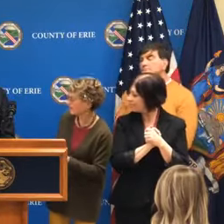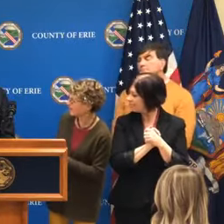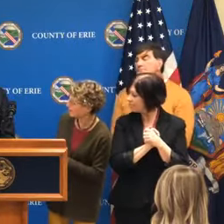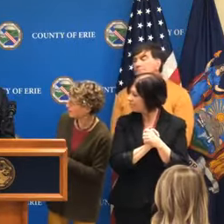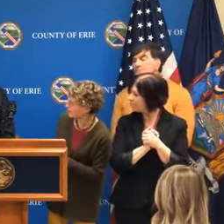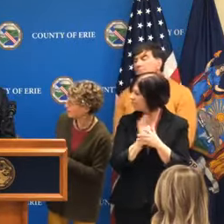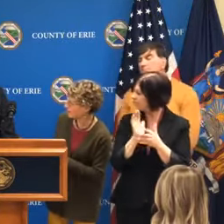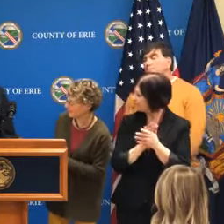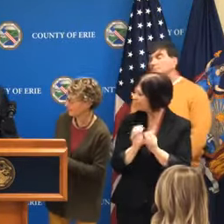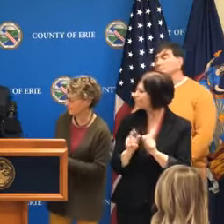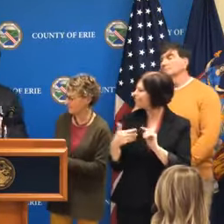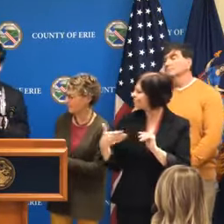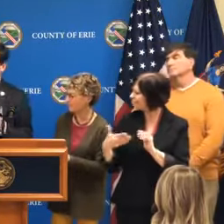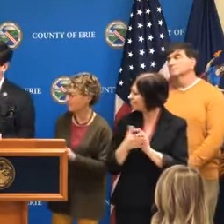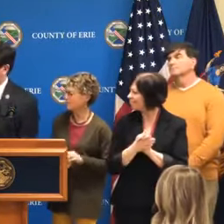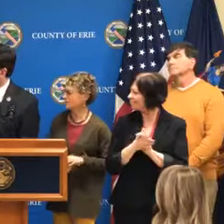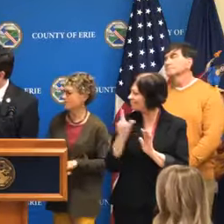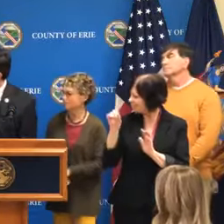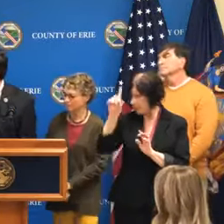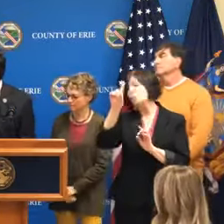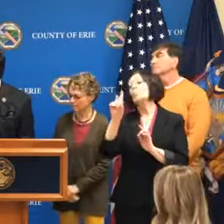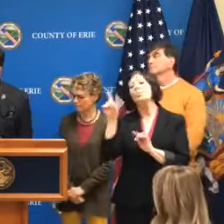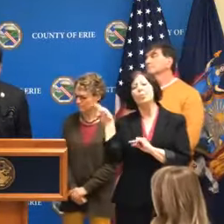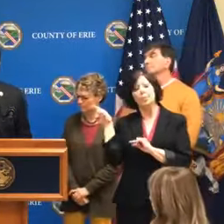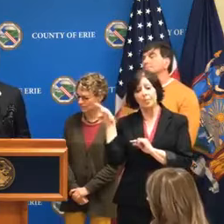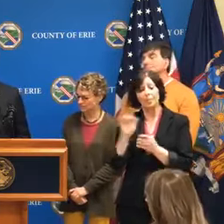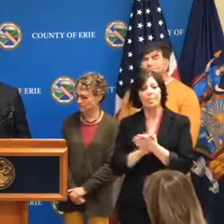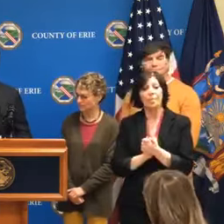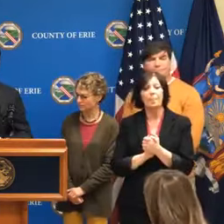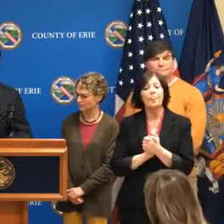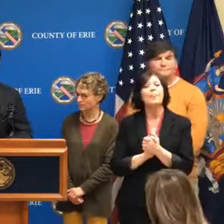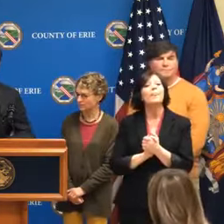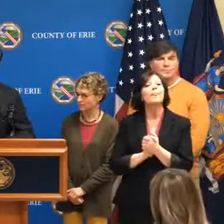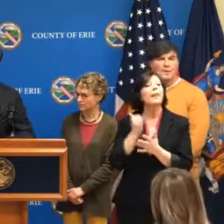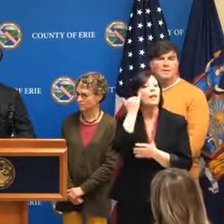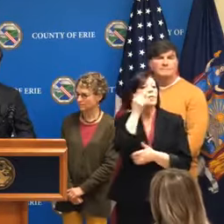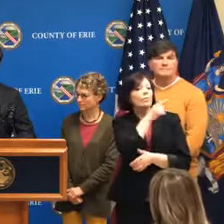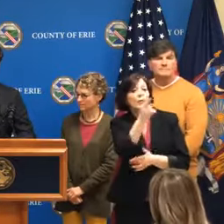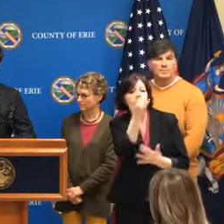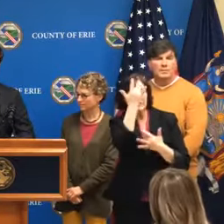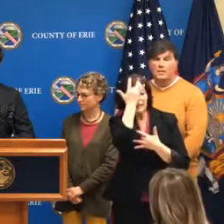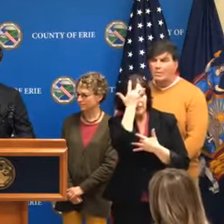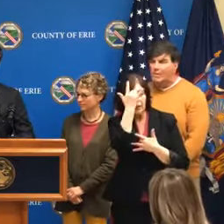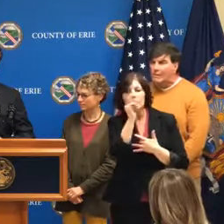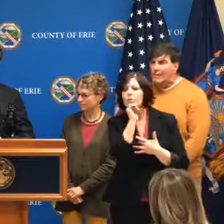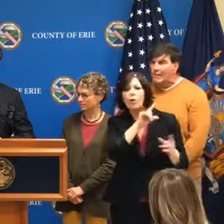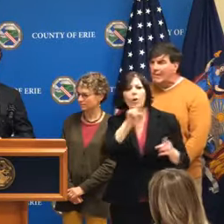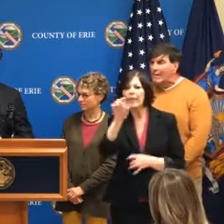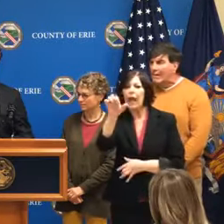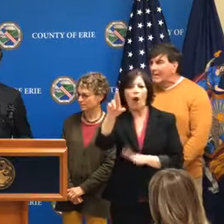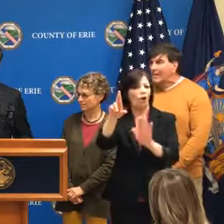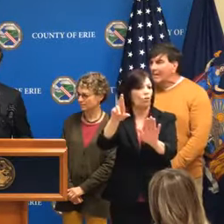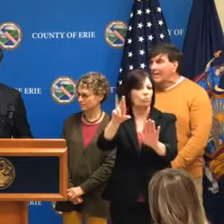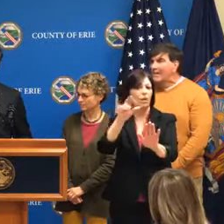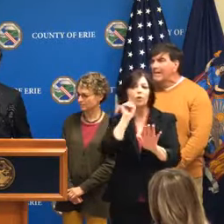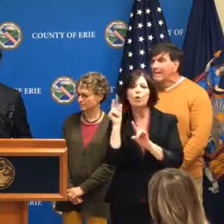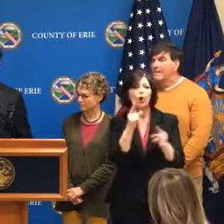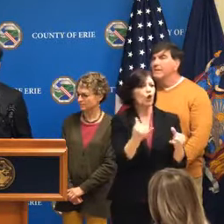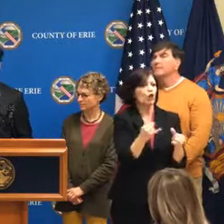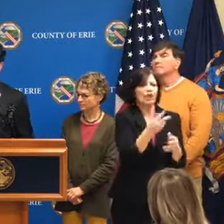I did that. Okay. But, as you see on the screen, if you're sick, don't go to the ER, don't go to the urgent